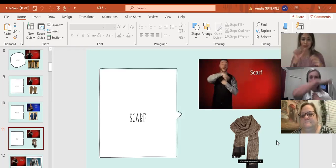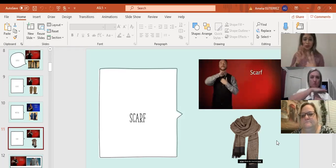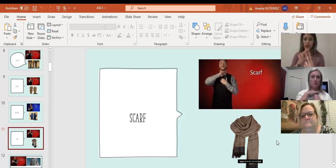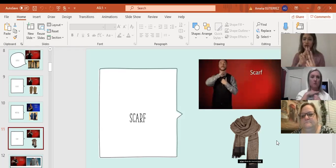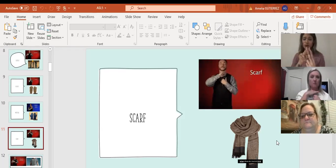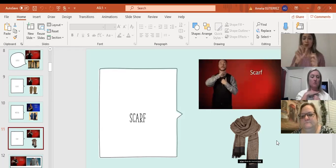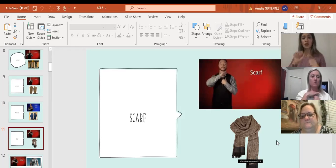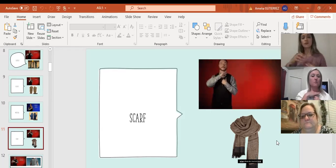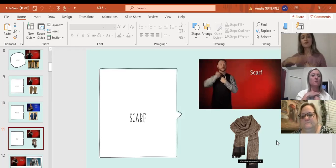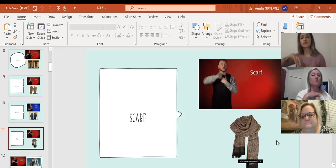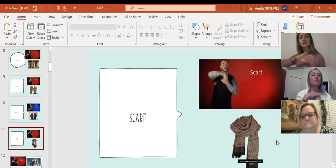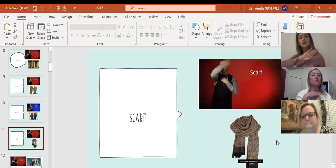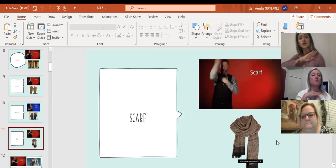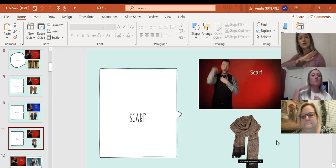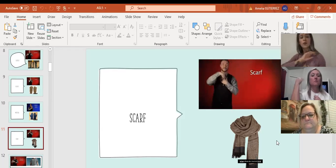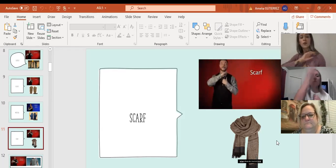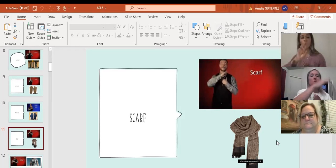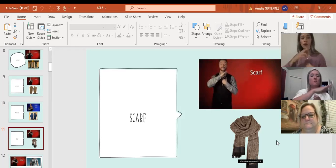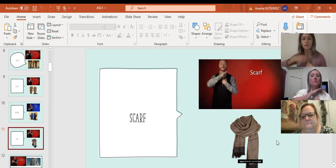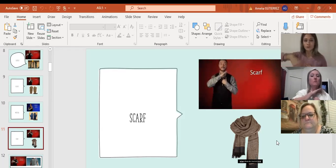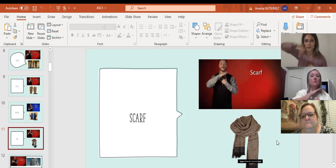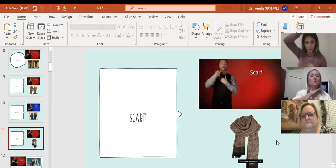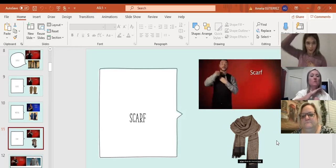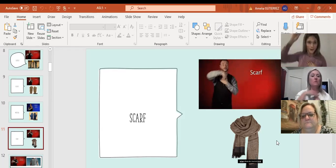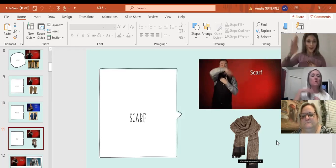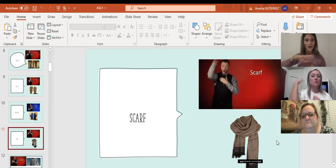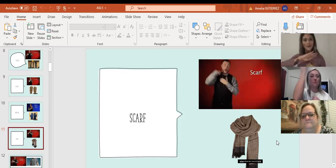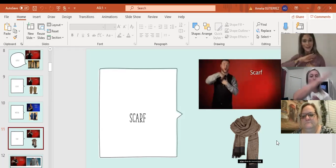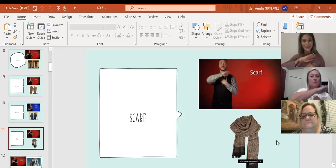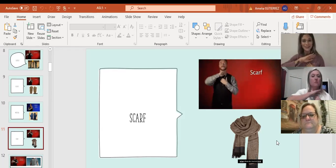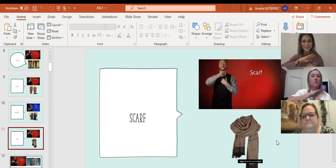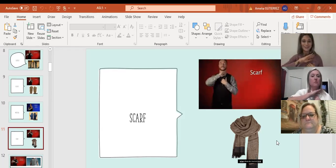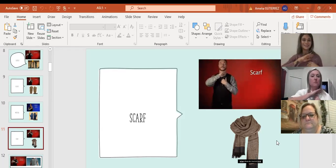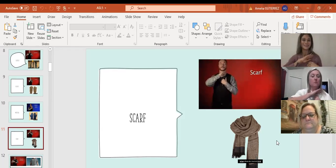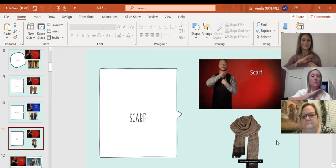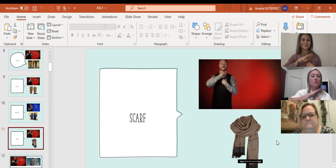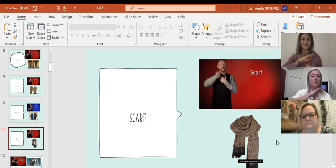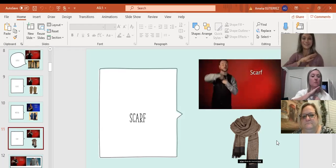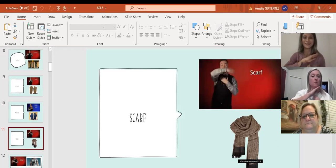back. So either way. So scarf or scarf.